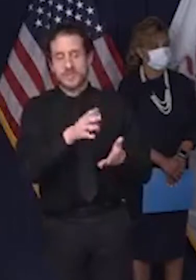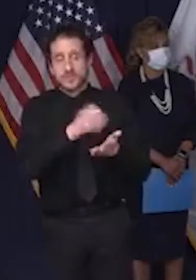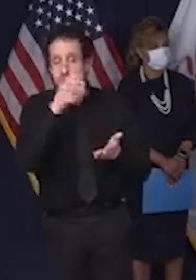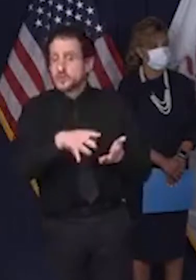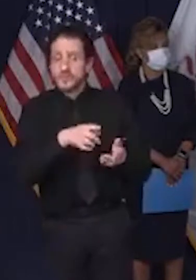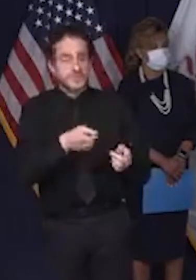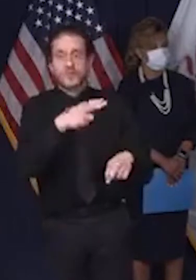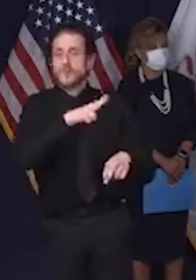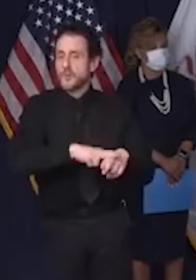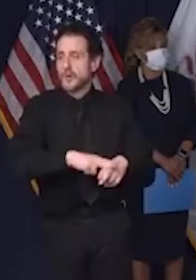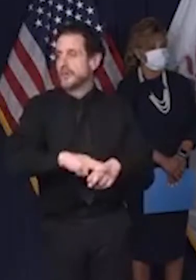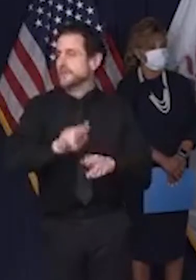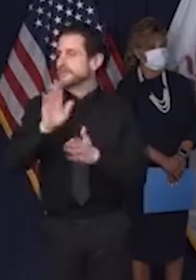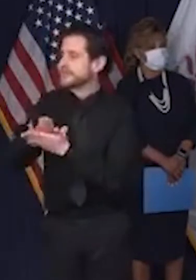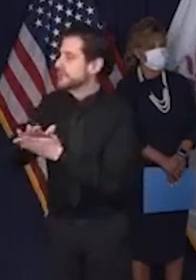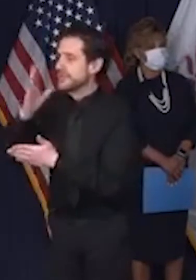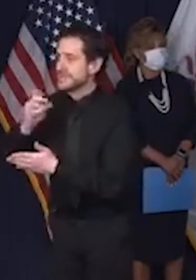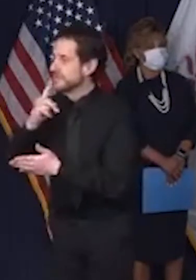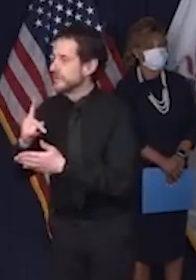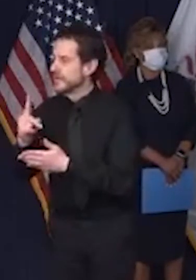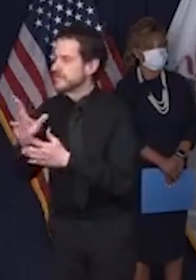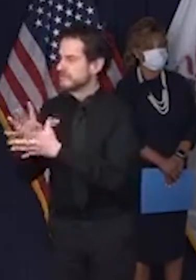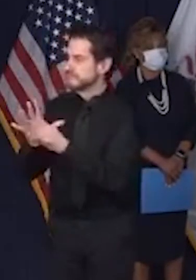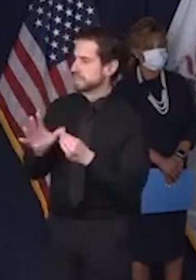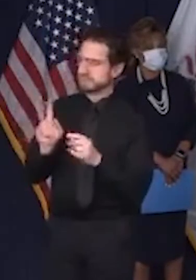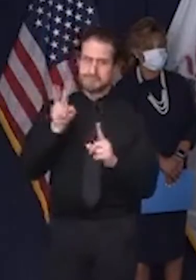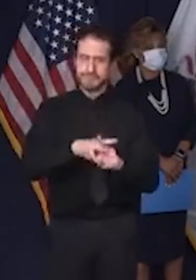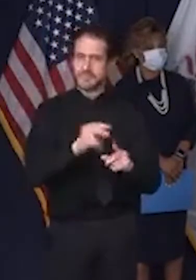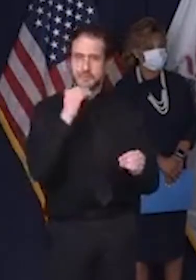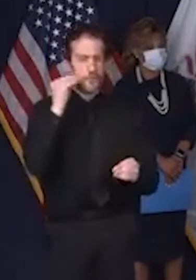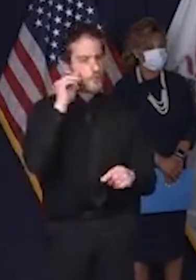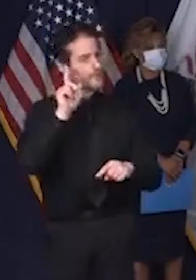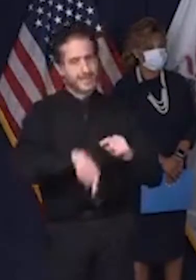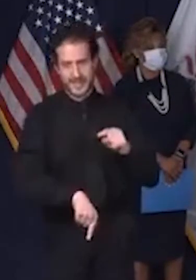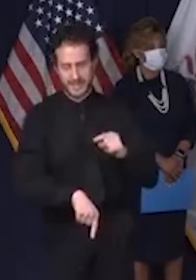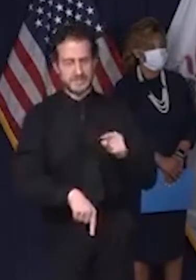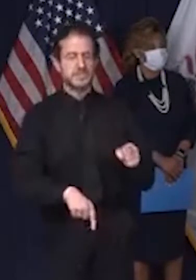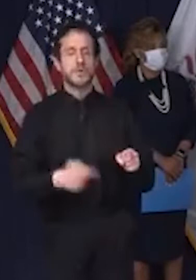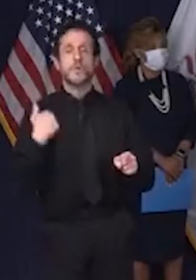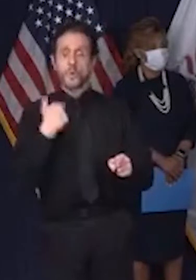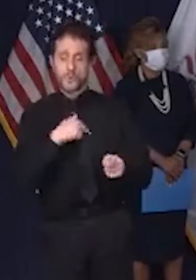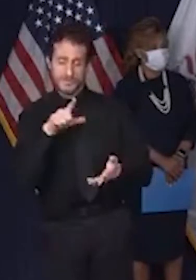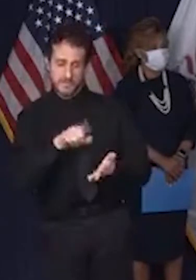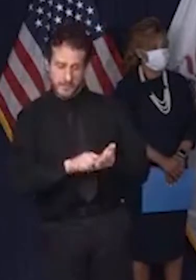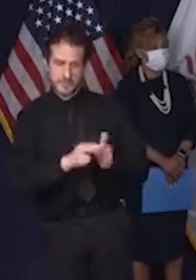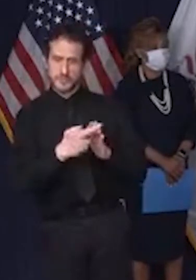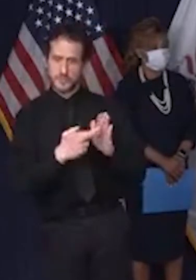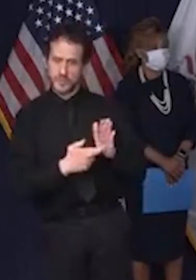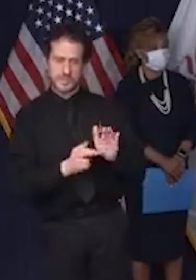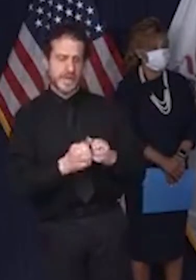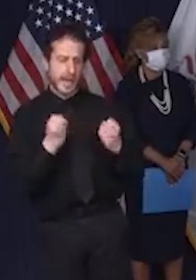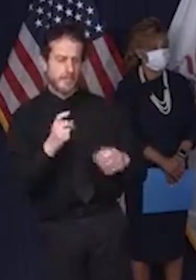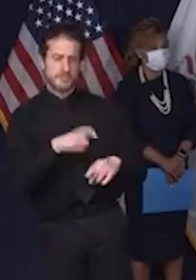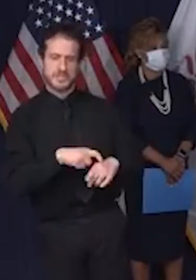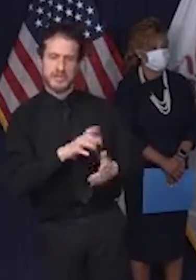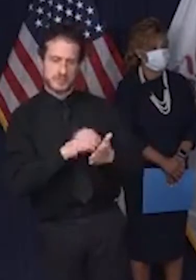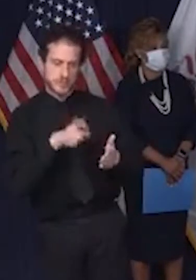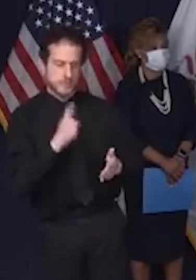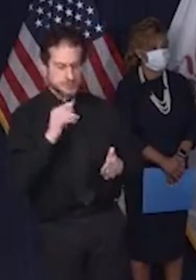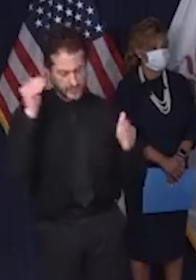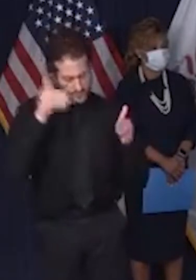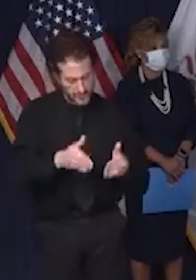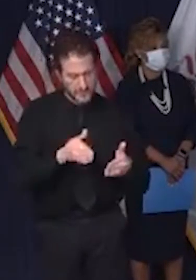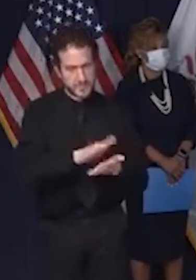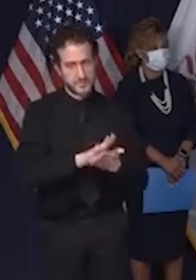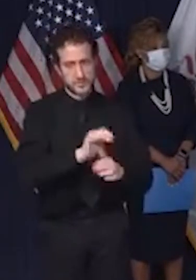at home. We have published guidelines for how much time children should focus on purely academic work, and it